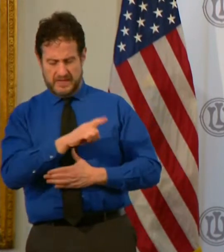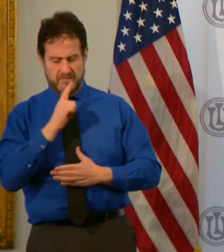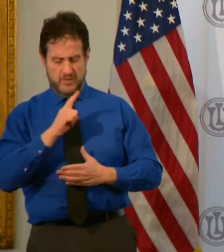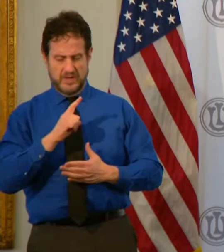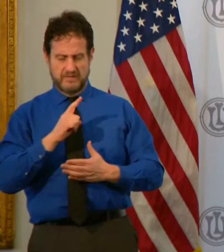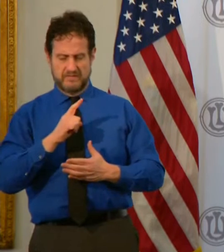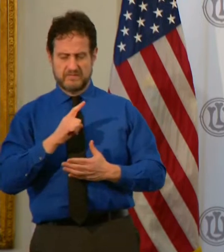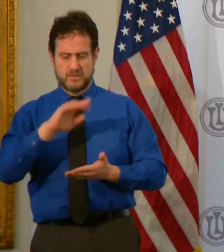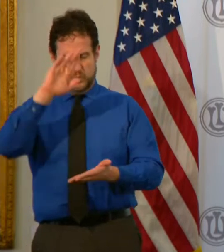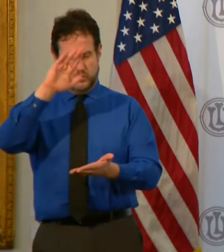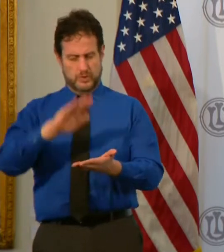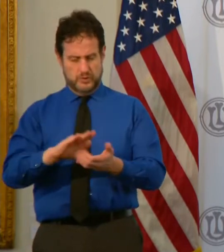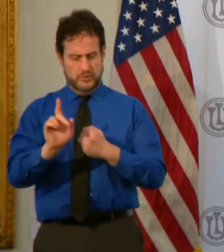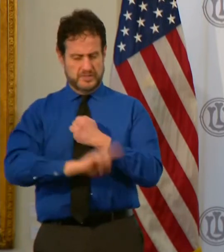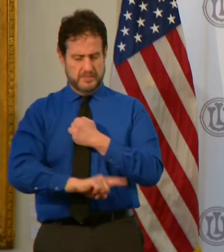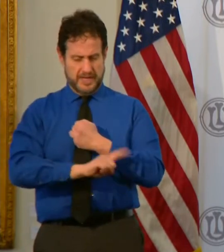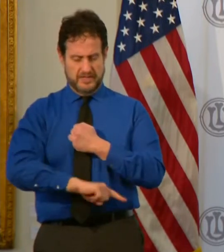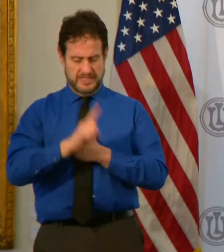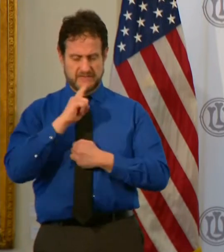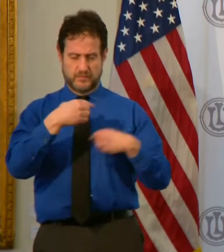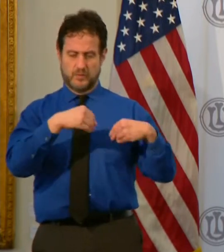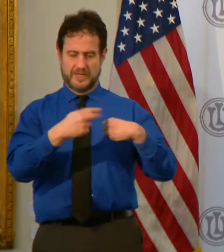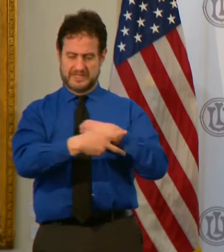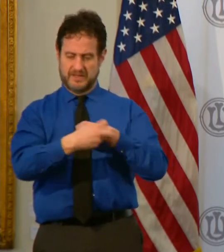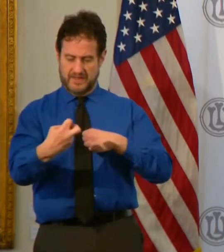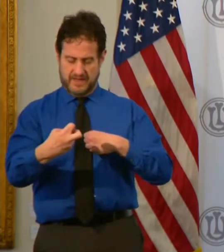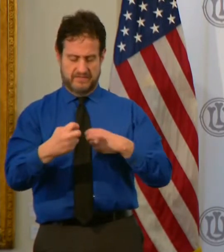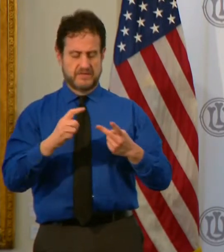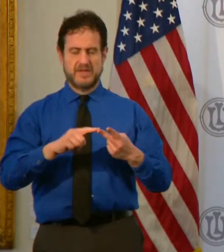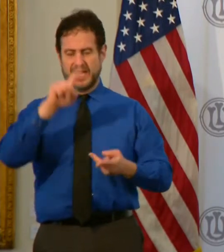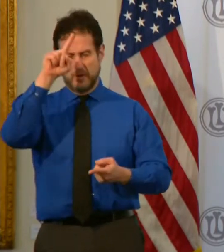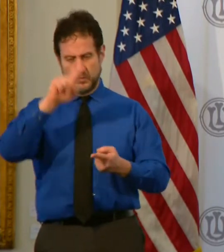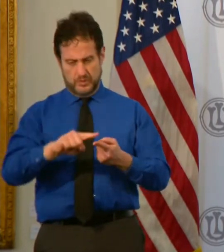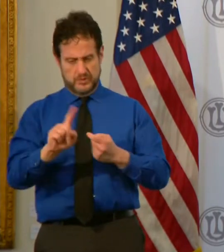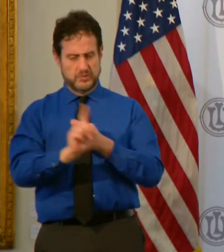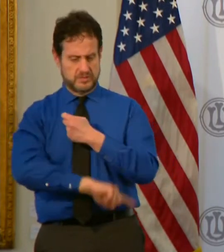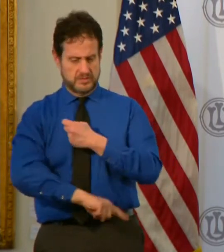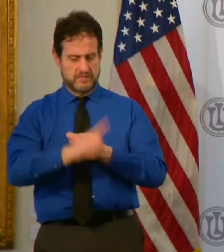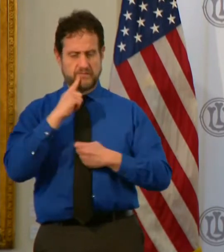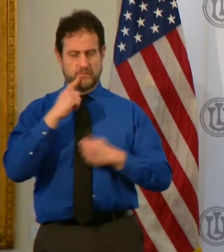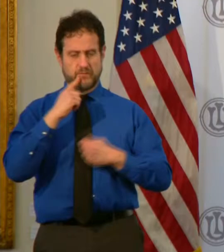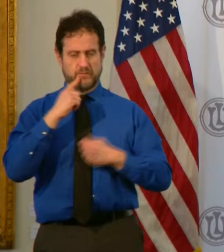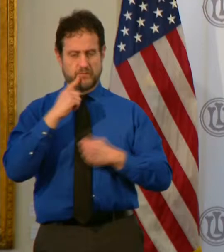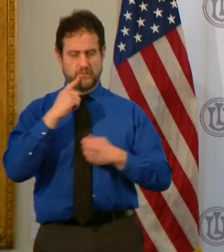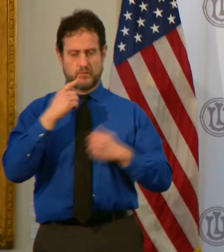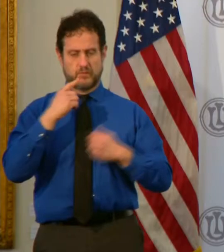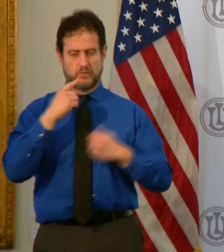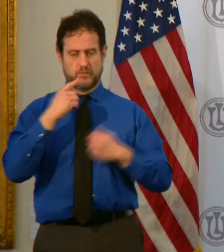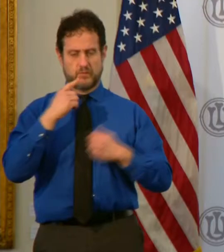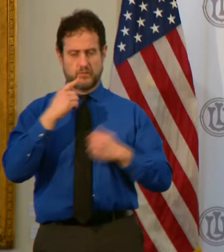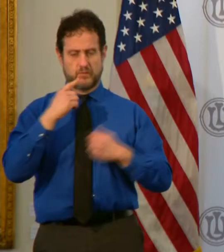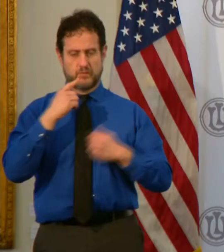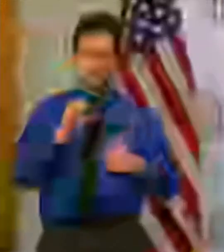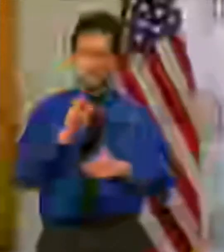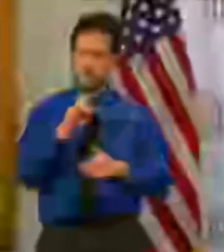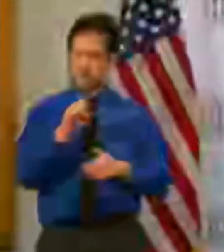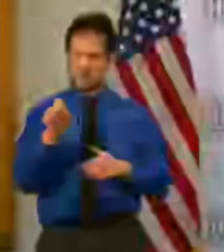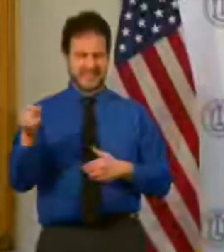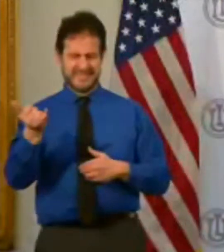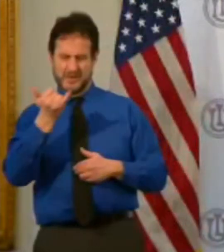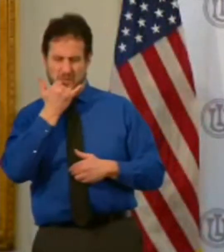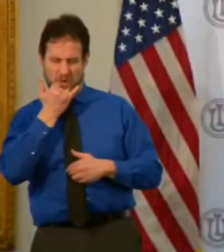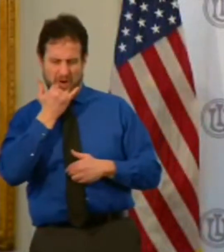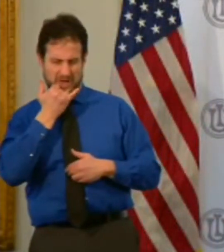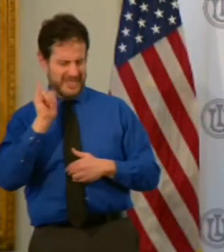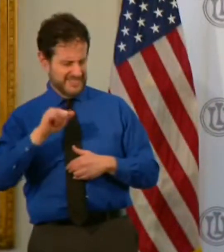lowered the penalties on retail theft and lowered the penalties for juvenile offenders. Are they wrong in believing that that has